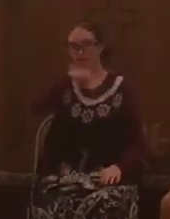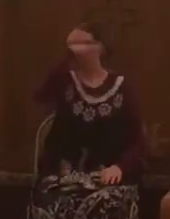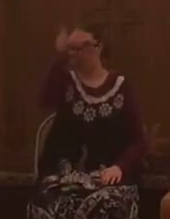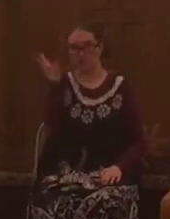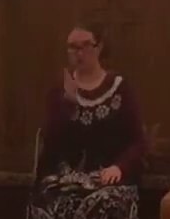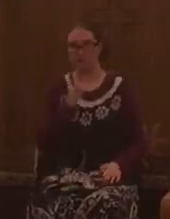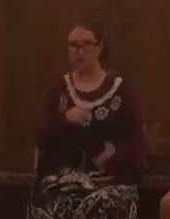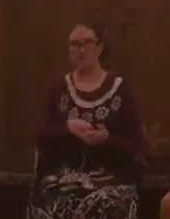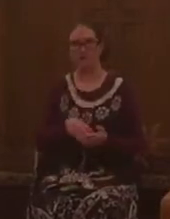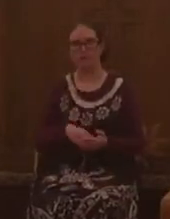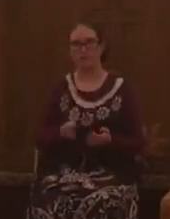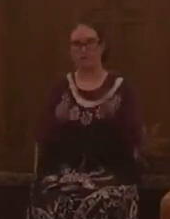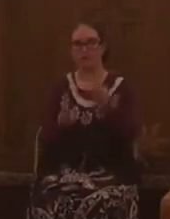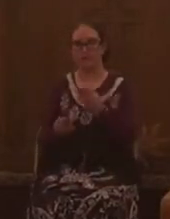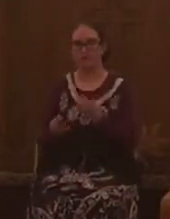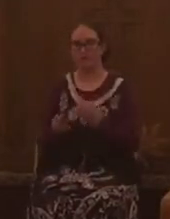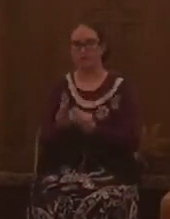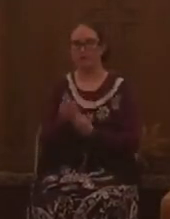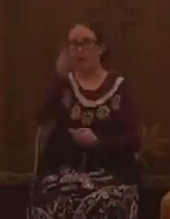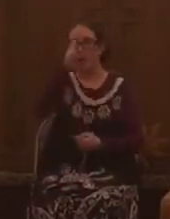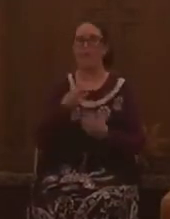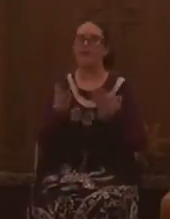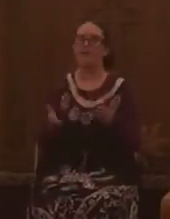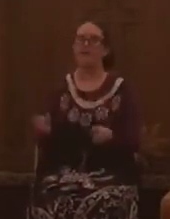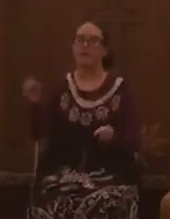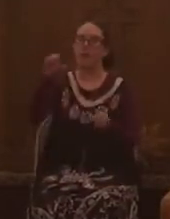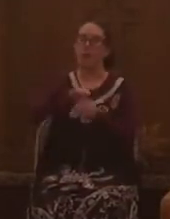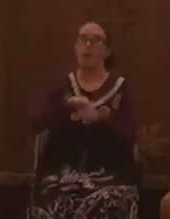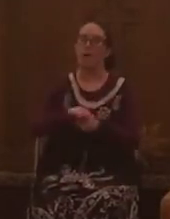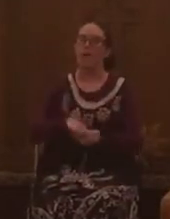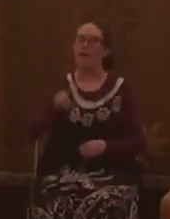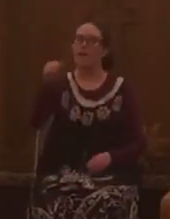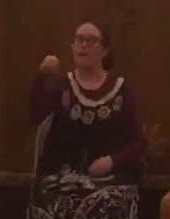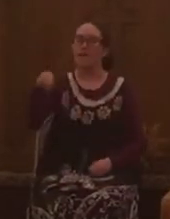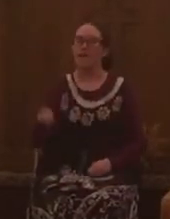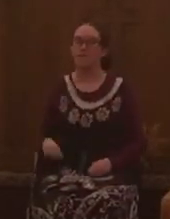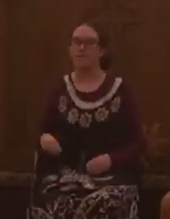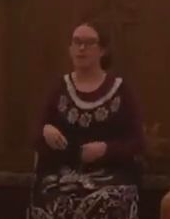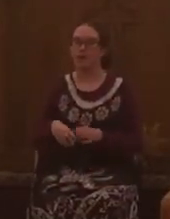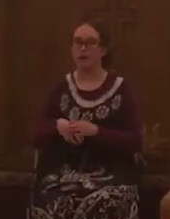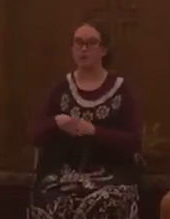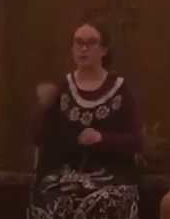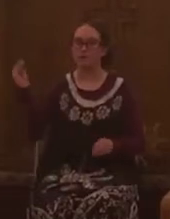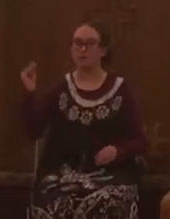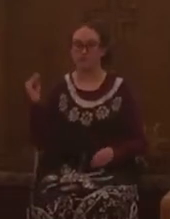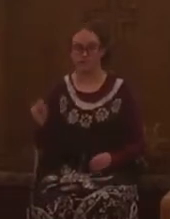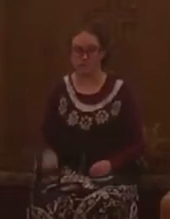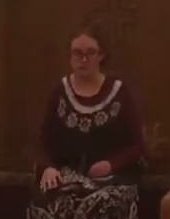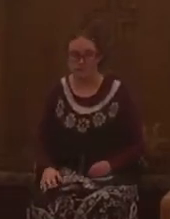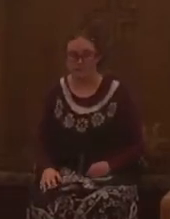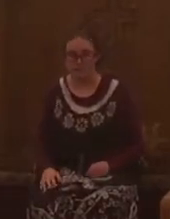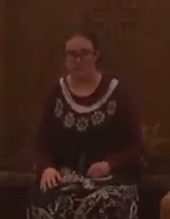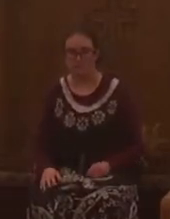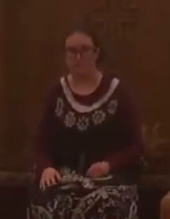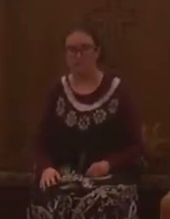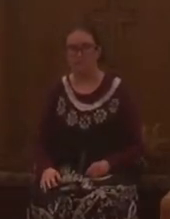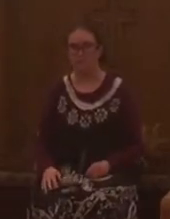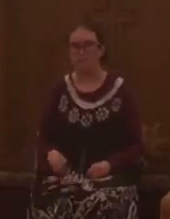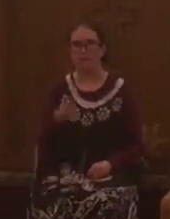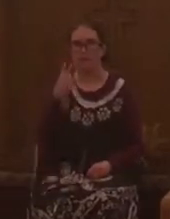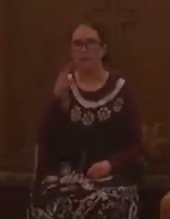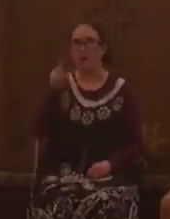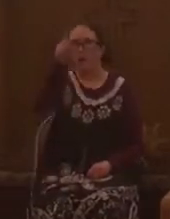their lamps. While the bridegroom tarried, they all slumbered and slept, and at midnight a cry was made, behold, the bridegroom cometh. Go out